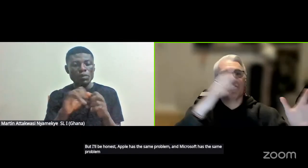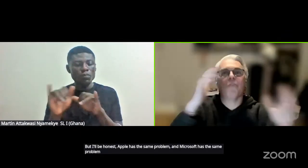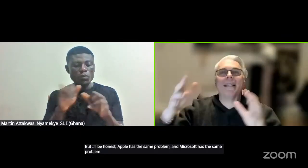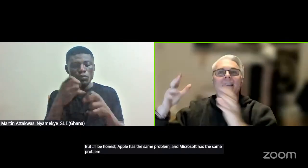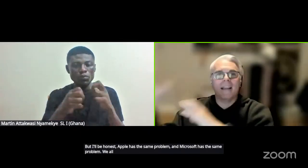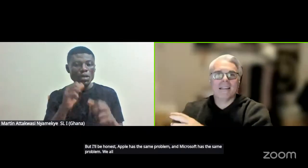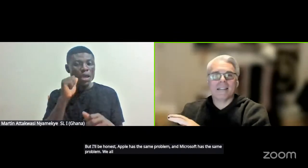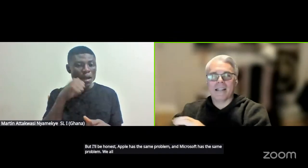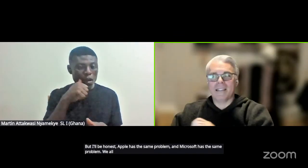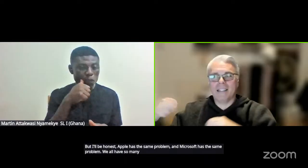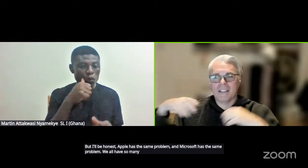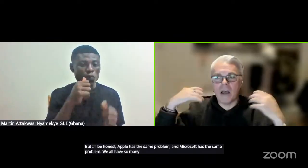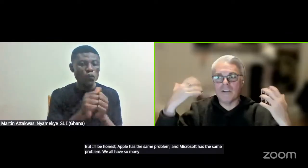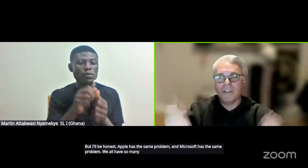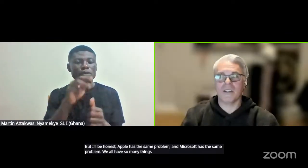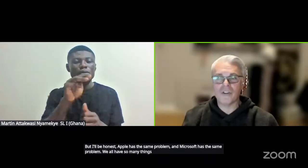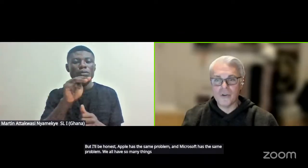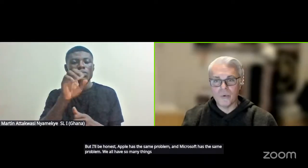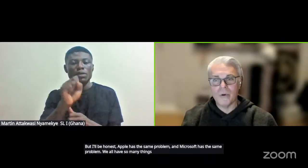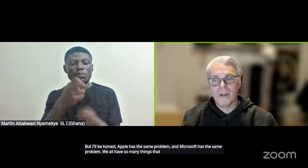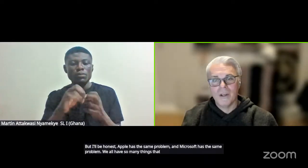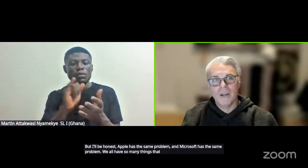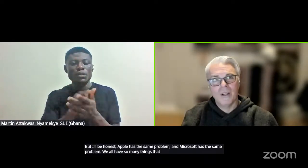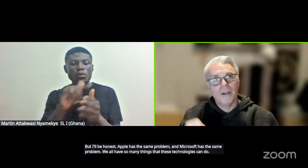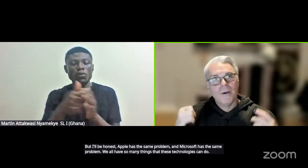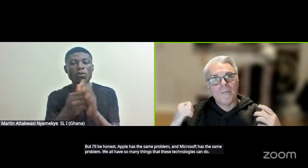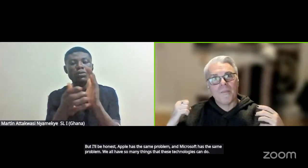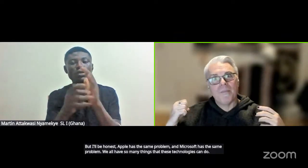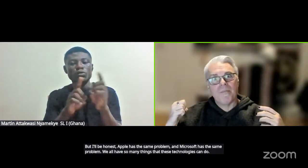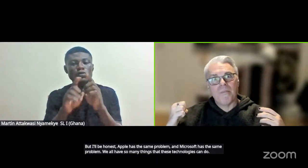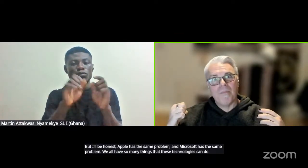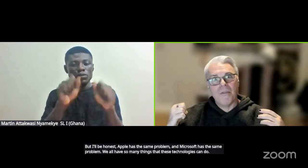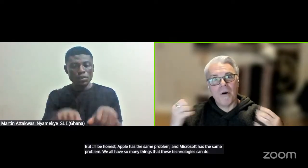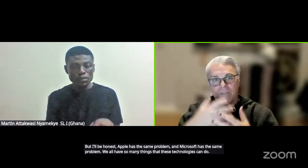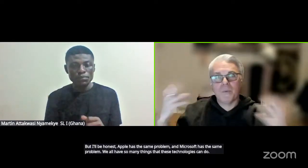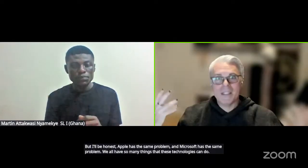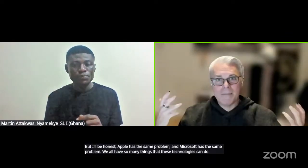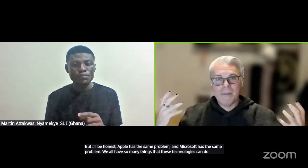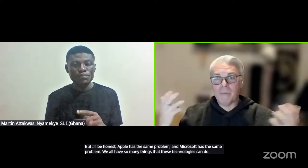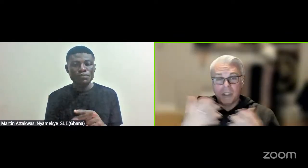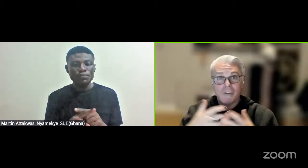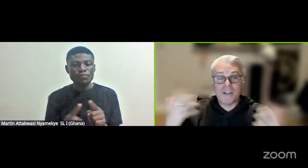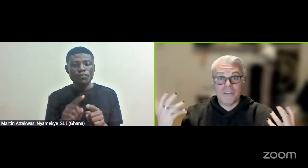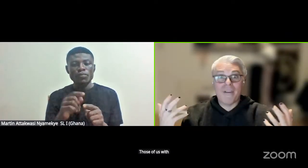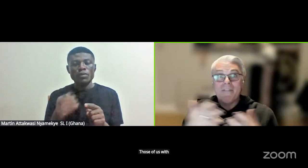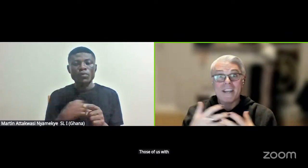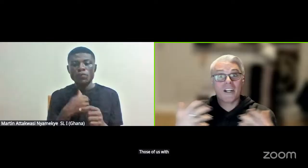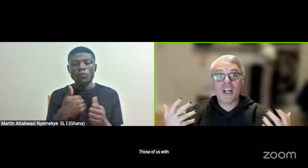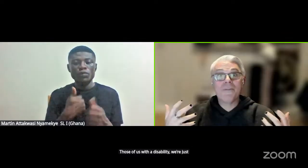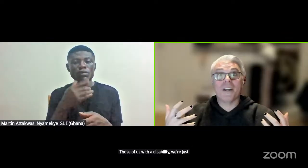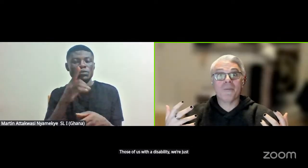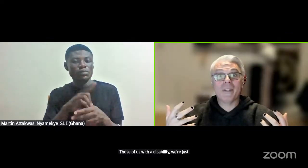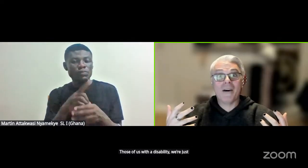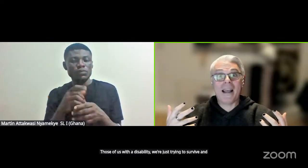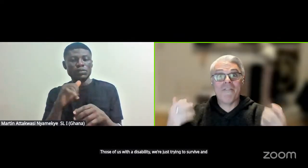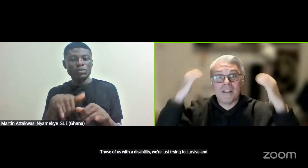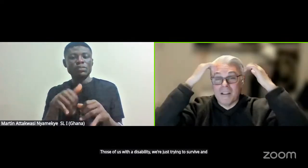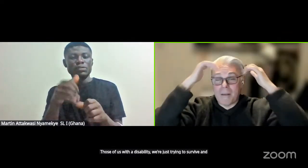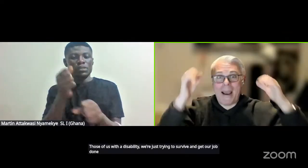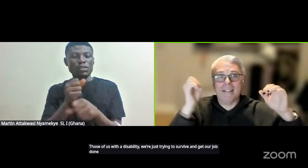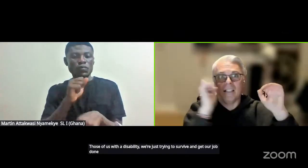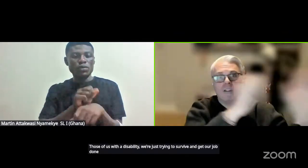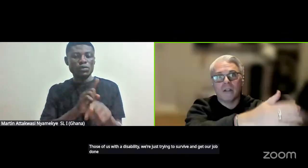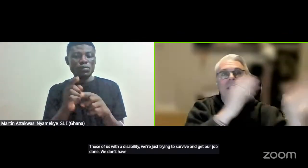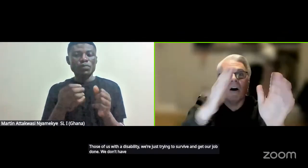have so many things that these technologies can do. Those of us with disability, we're just trying to survive and get our job done. We don't have